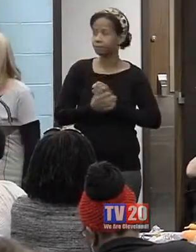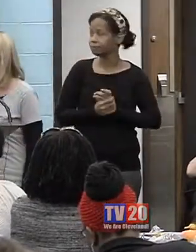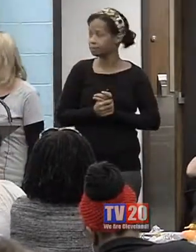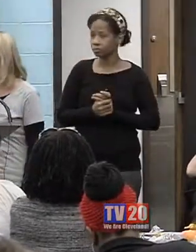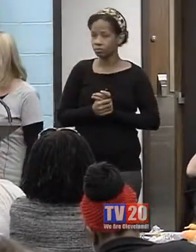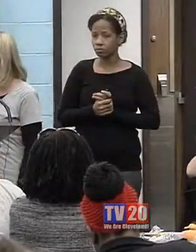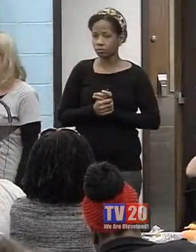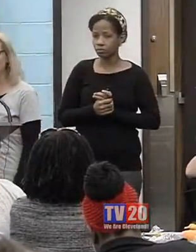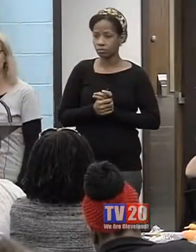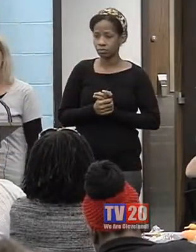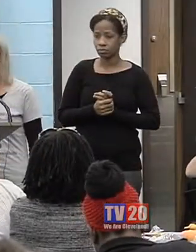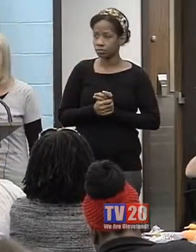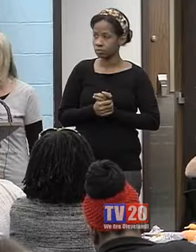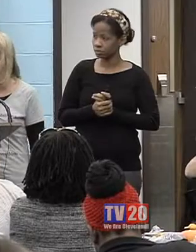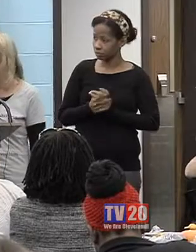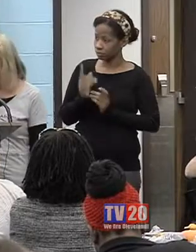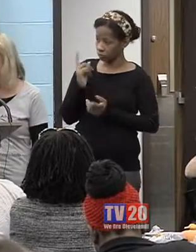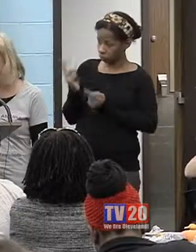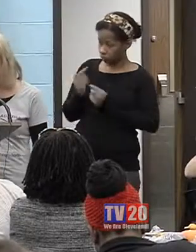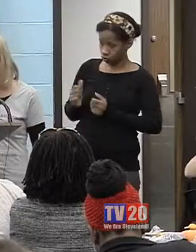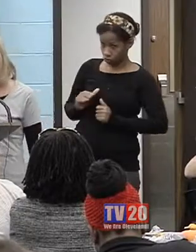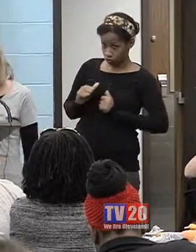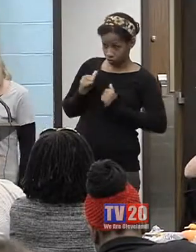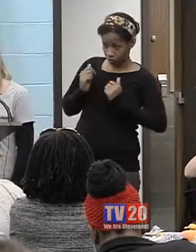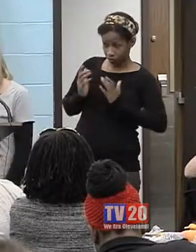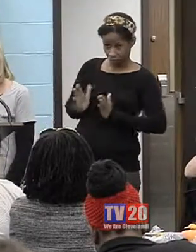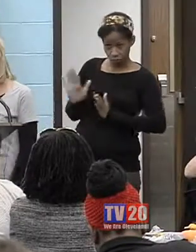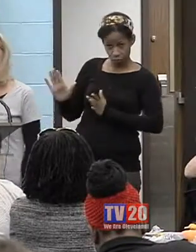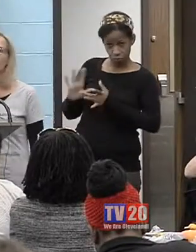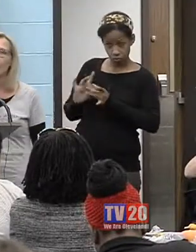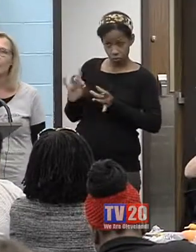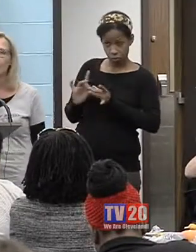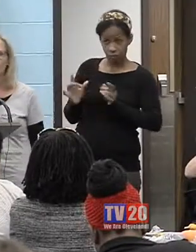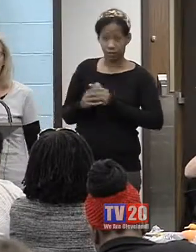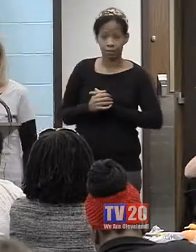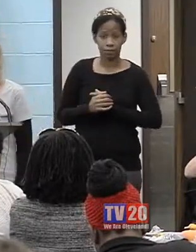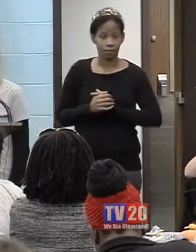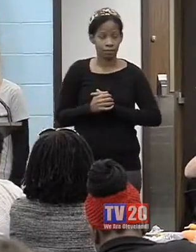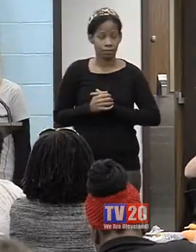So you come to survive, first of all. This is your story.